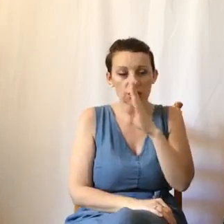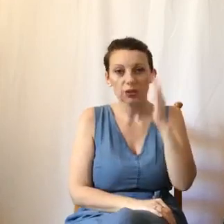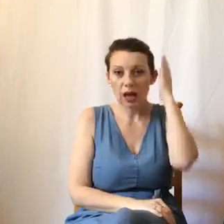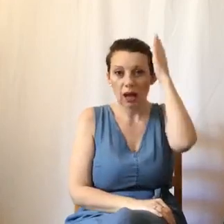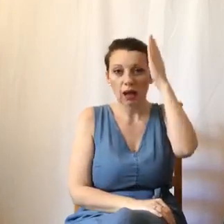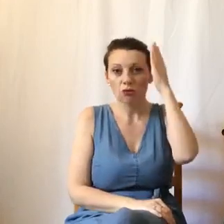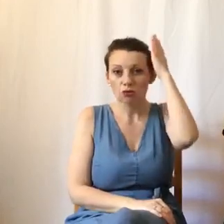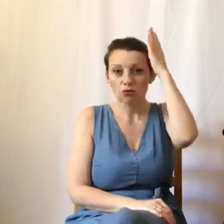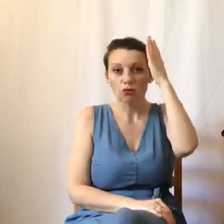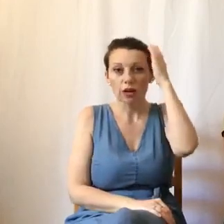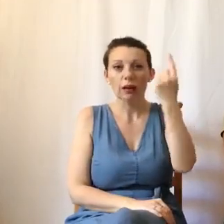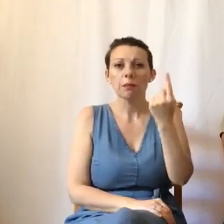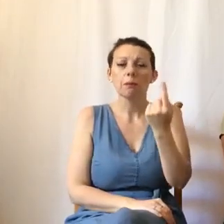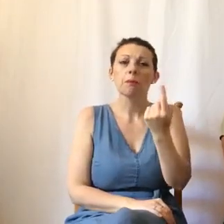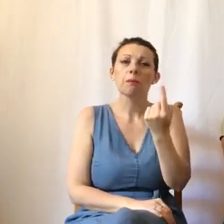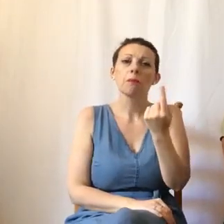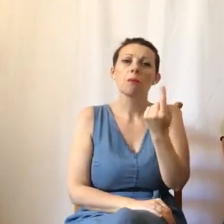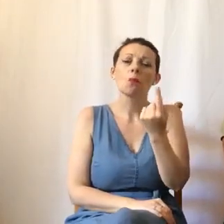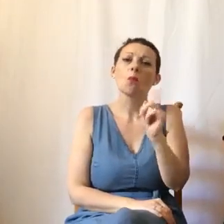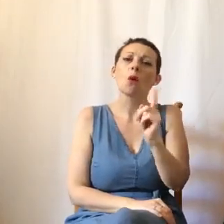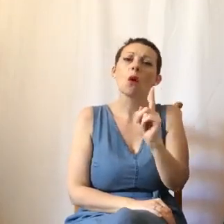by daylight.